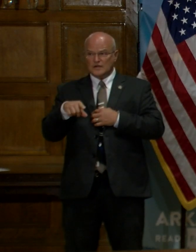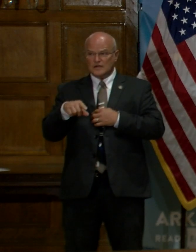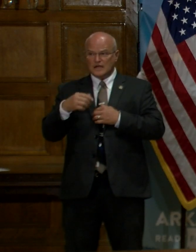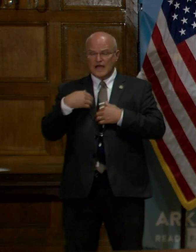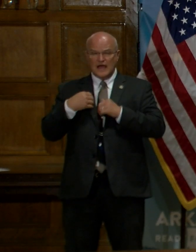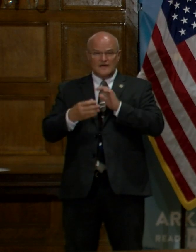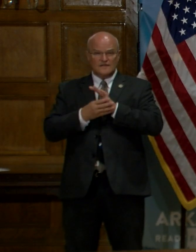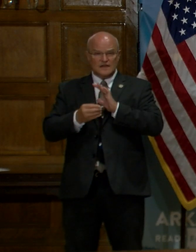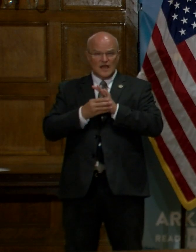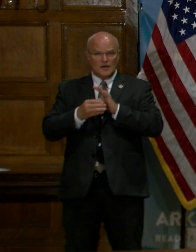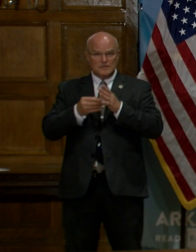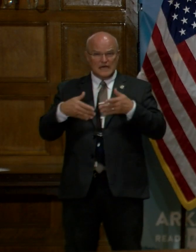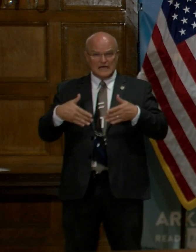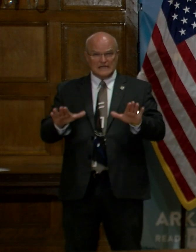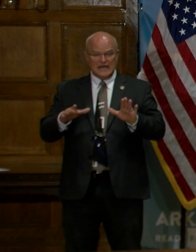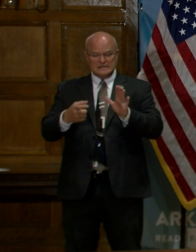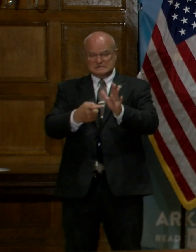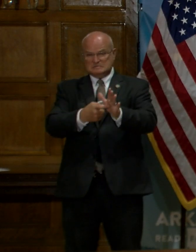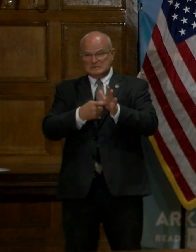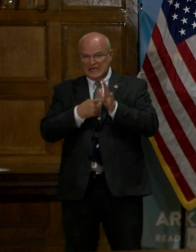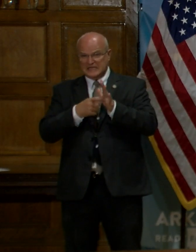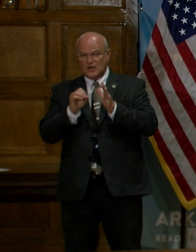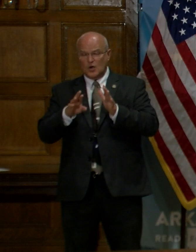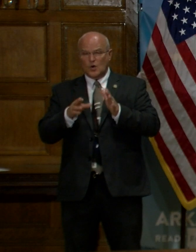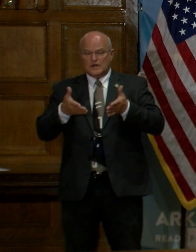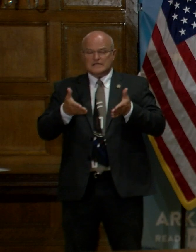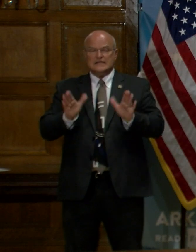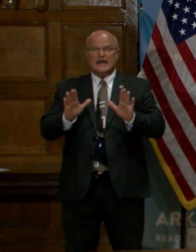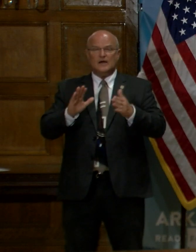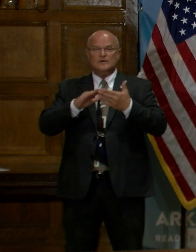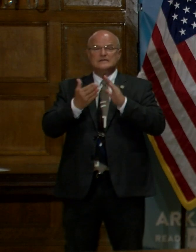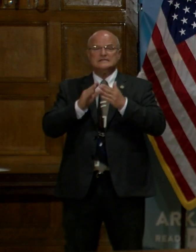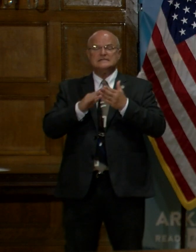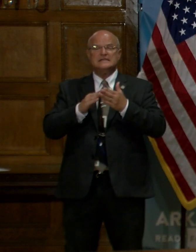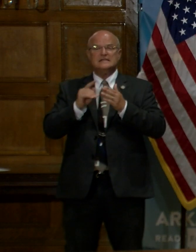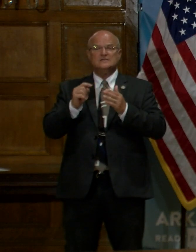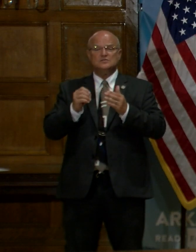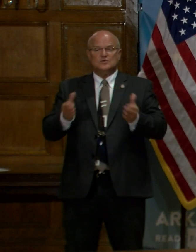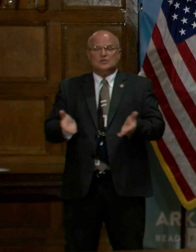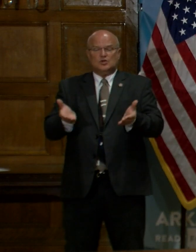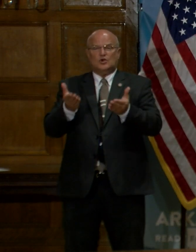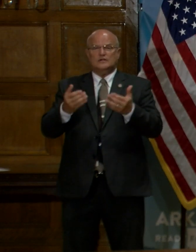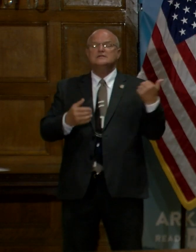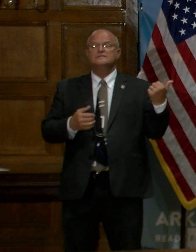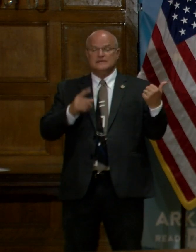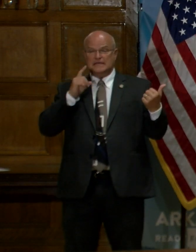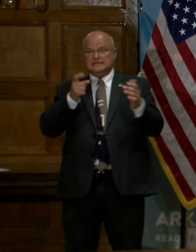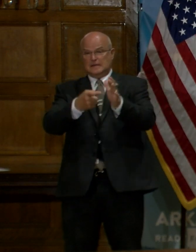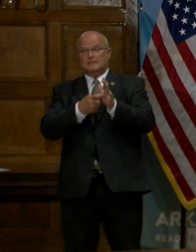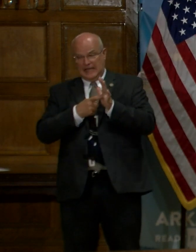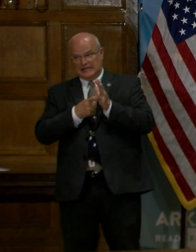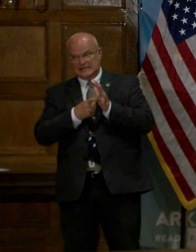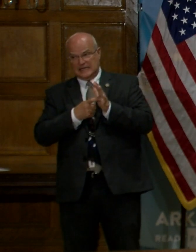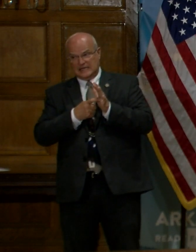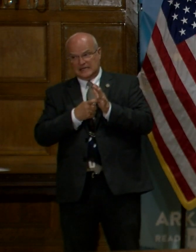have a copy. Does it allow a mandate, or is it just allowing cities to encourage? There's a mandate.